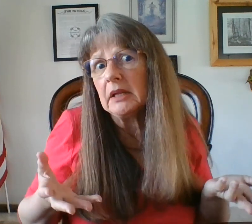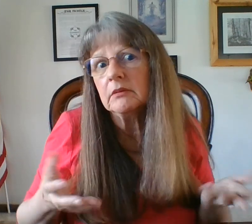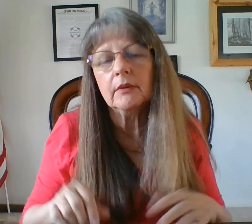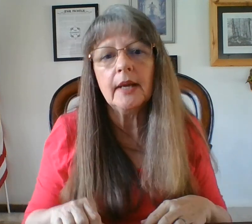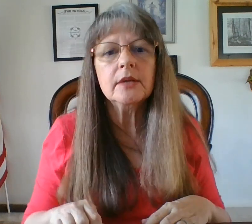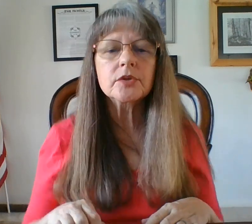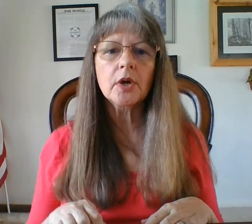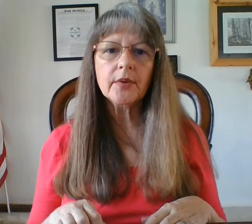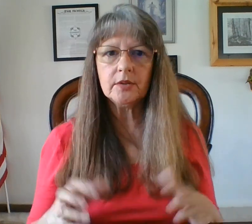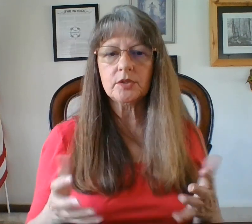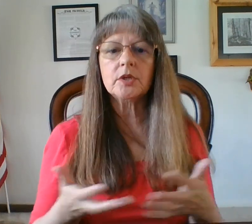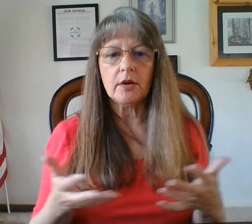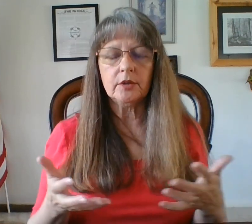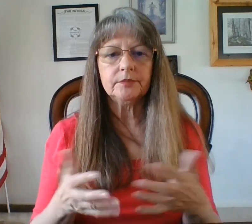kicking, right? So it's soccer.